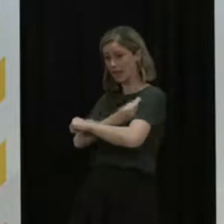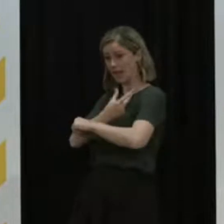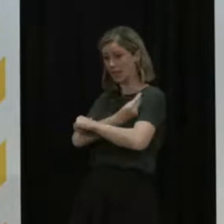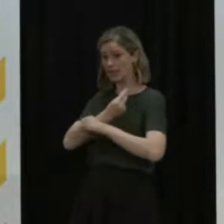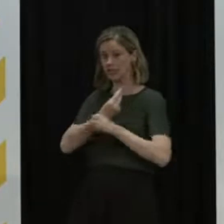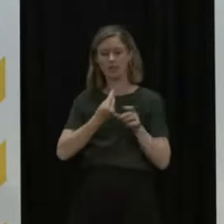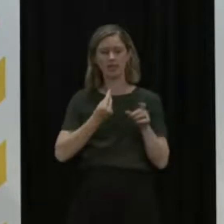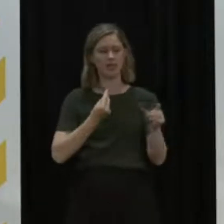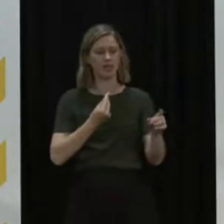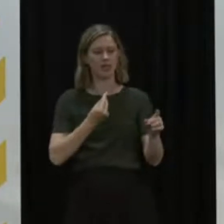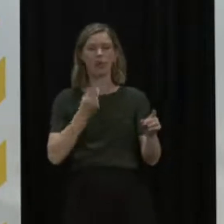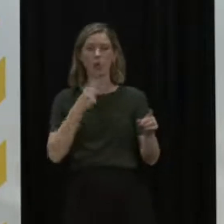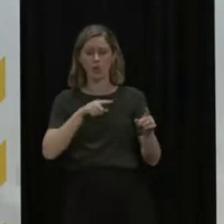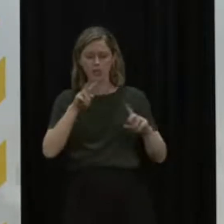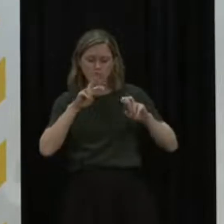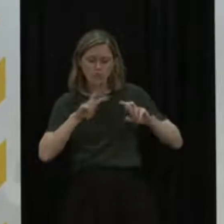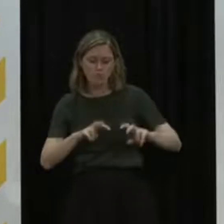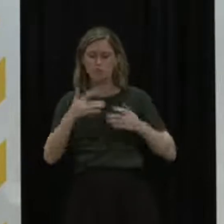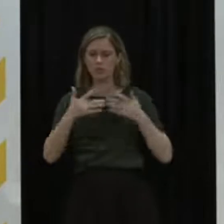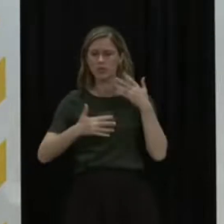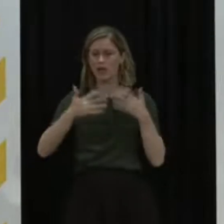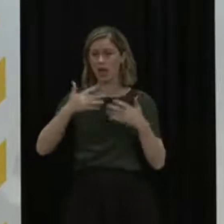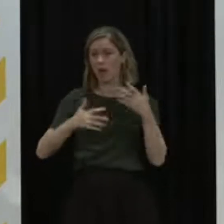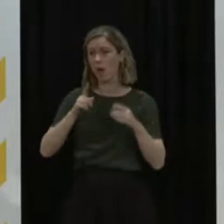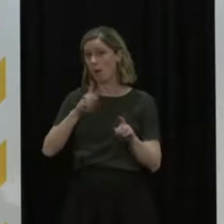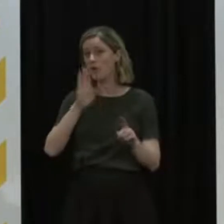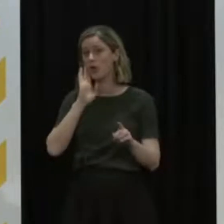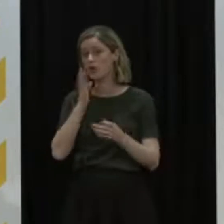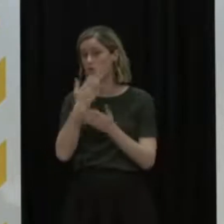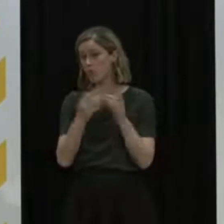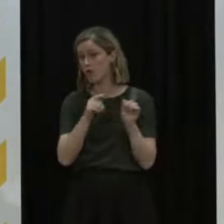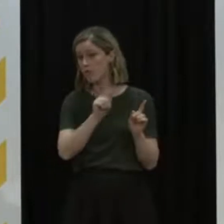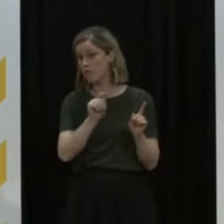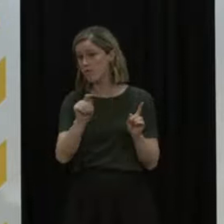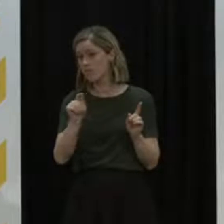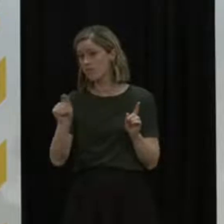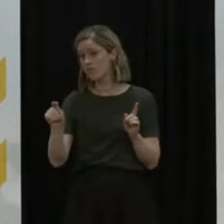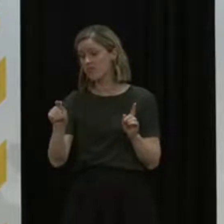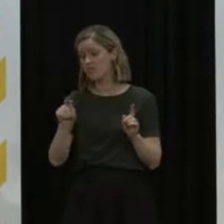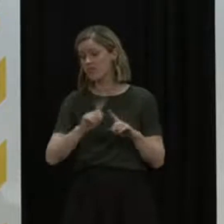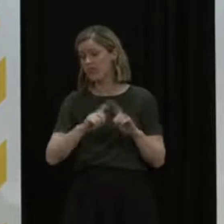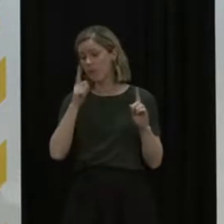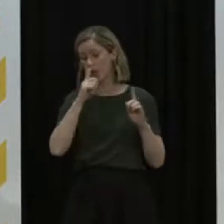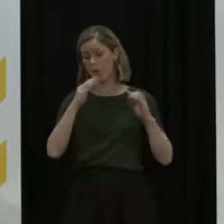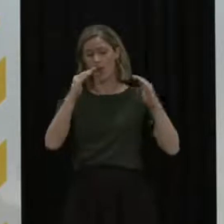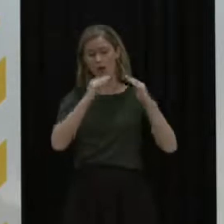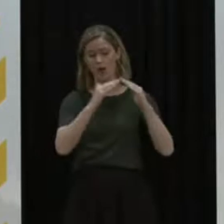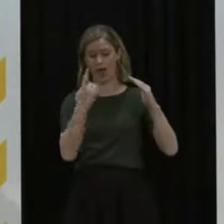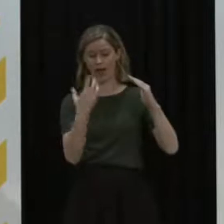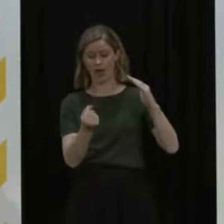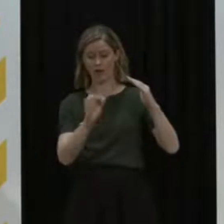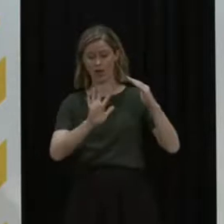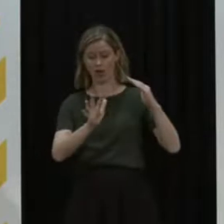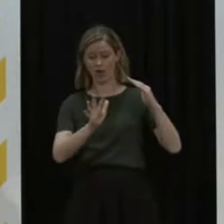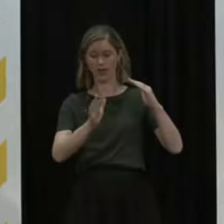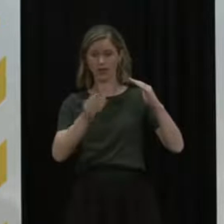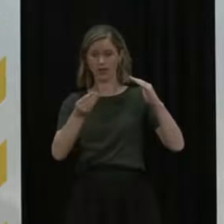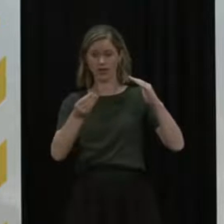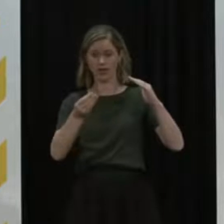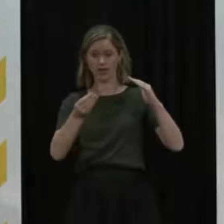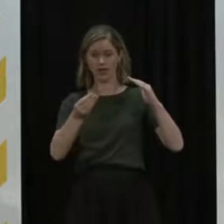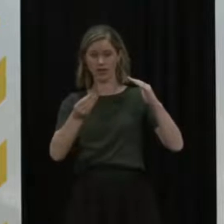be able to show that. But what we know anecdotally from cases that have been in households that there